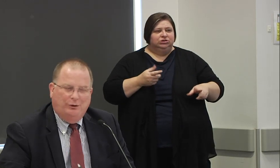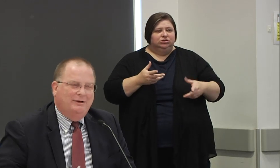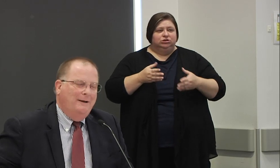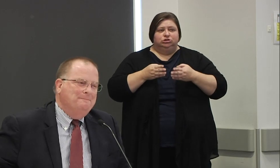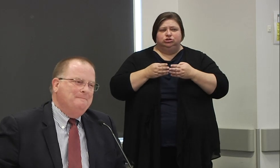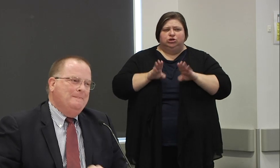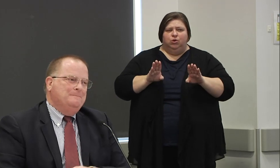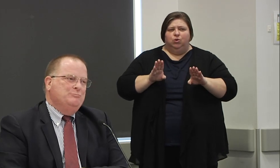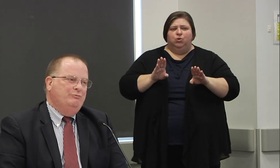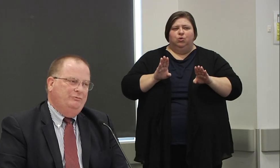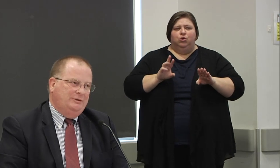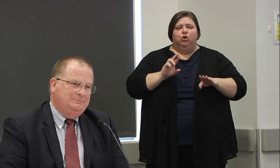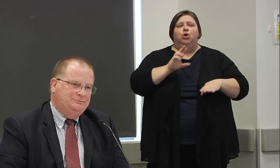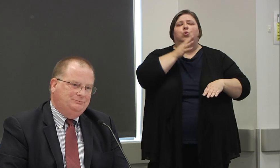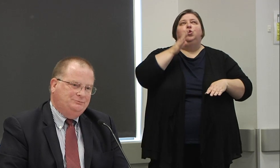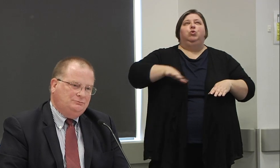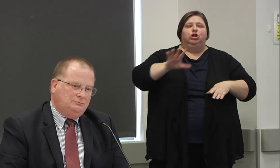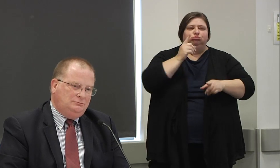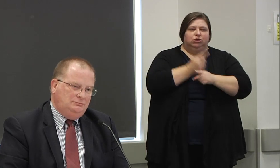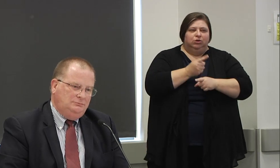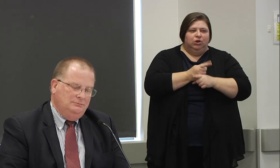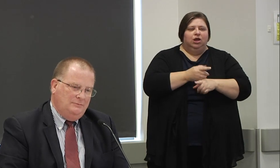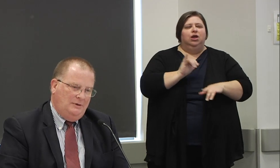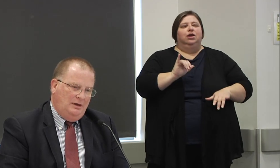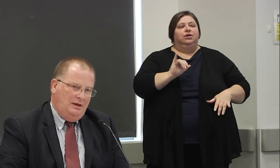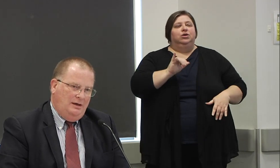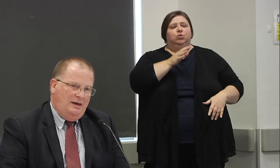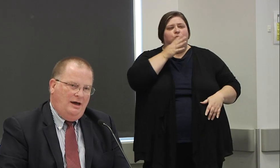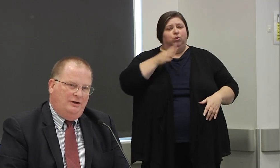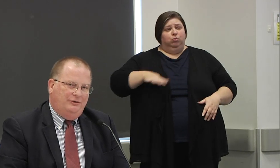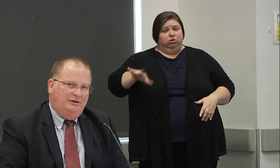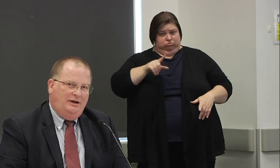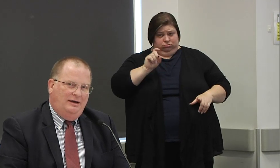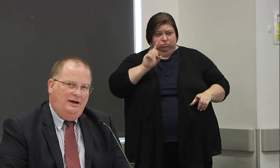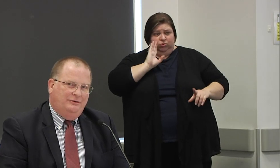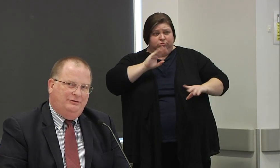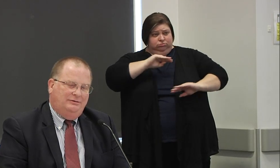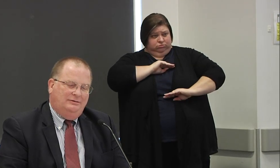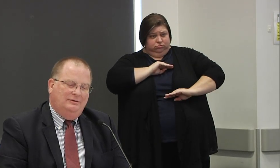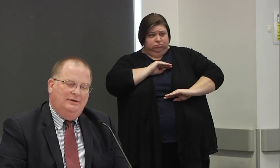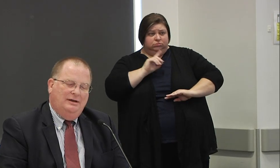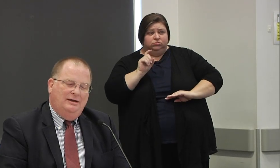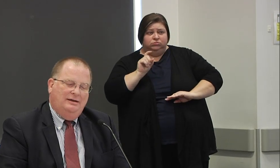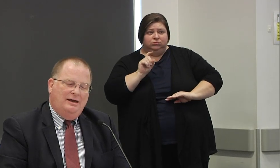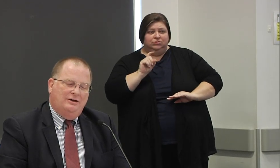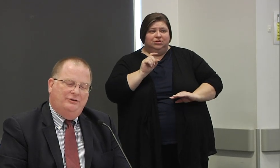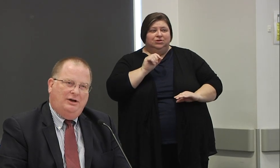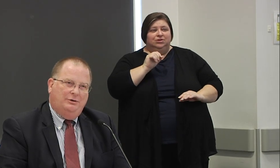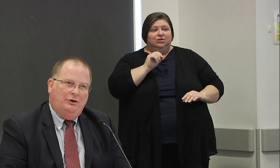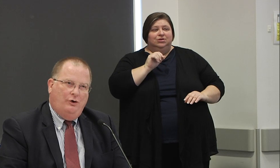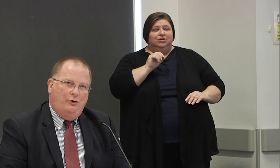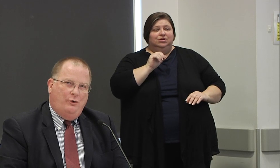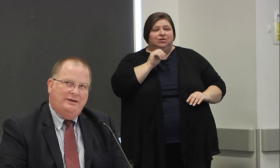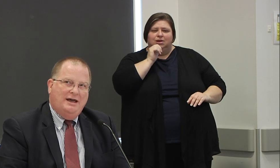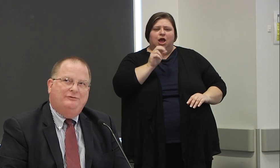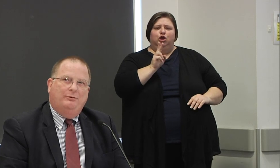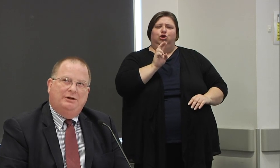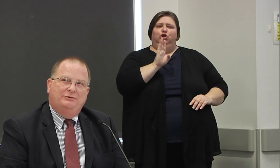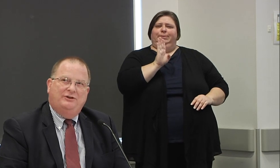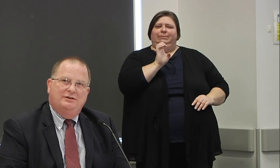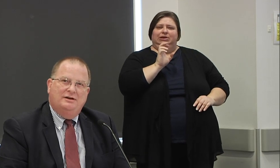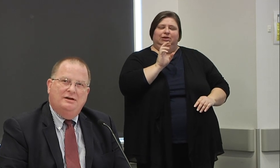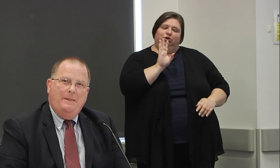is, yeah. Rural counties that seem to qualify? Yeah, I don't think Or urban counties? Yeah, I don't think I want to go quite that far, but I